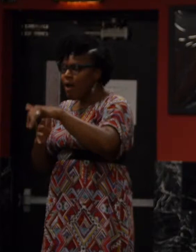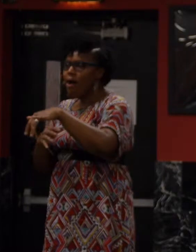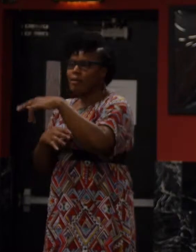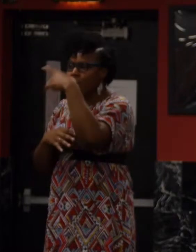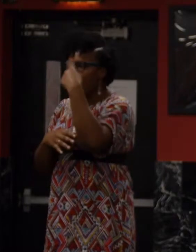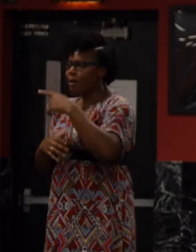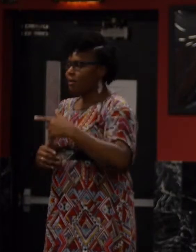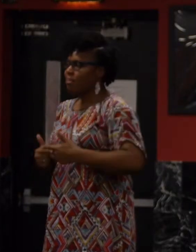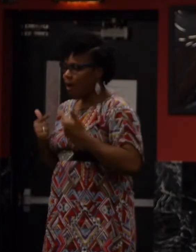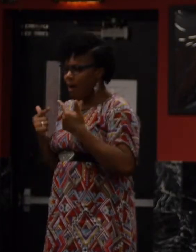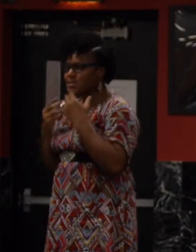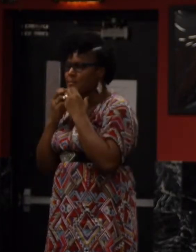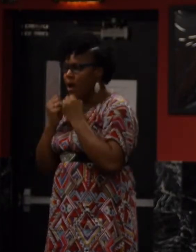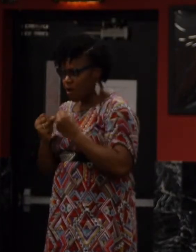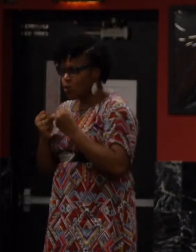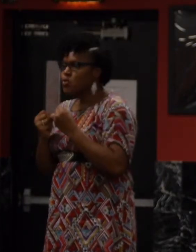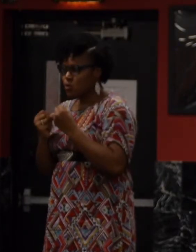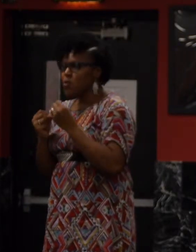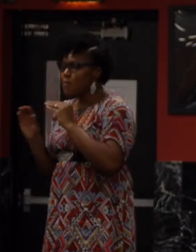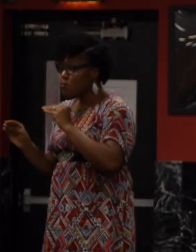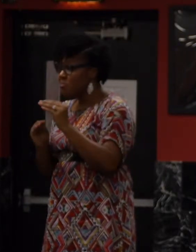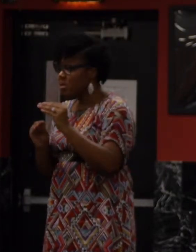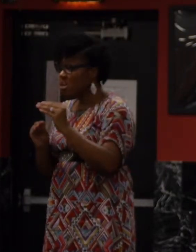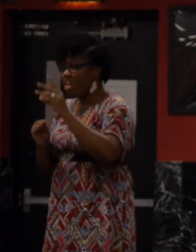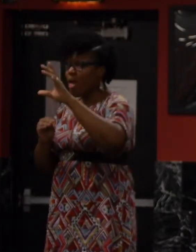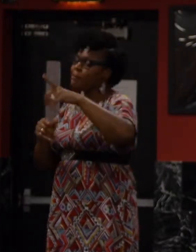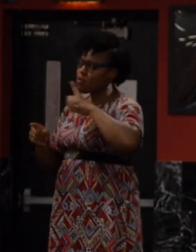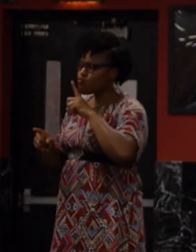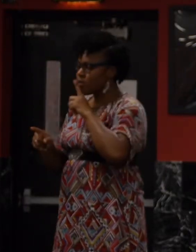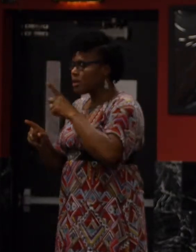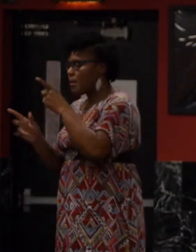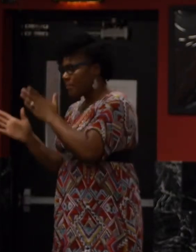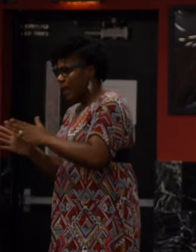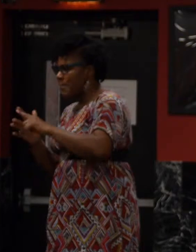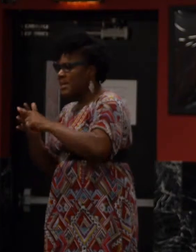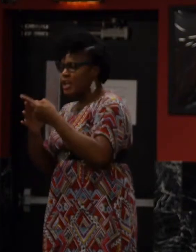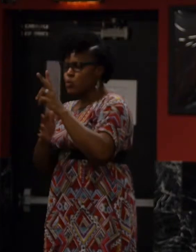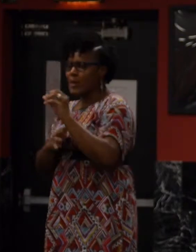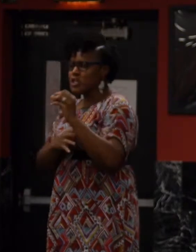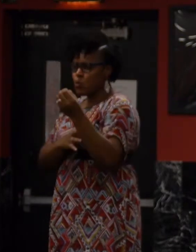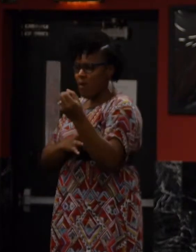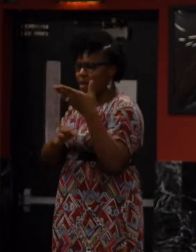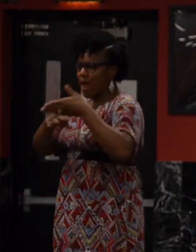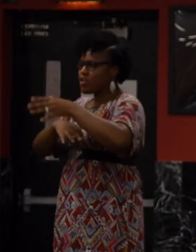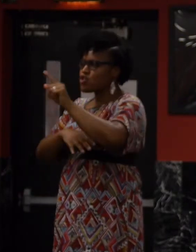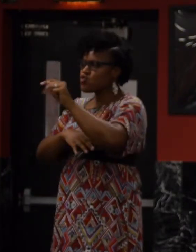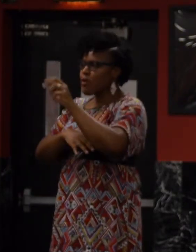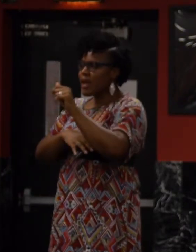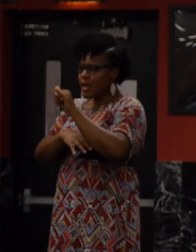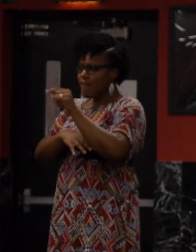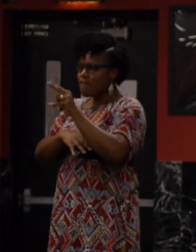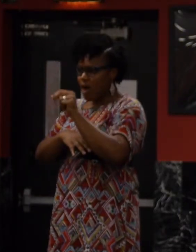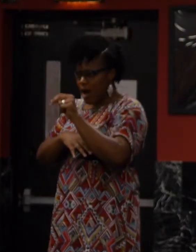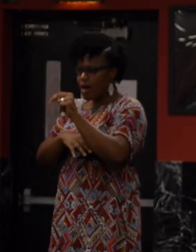earnest. Although, of course, the seeds were planted after the murder of Trayvon Martin in 2012. So during that time, there was